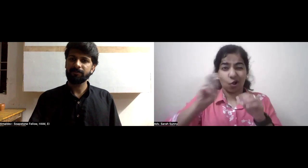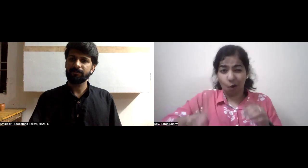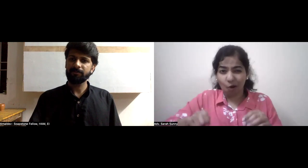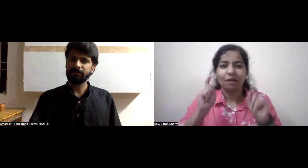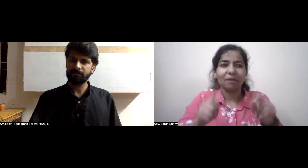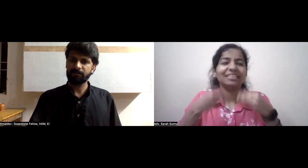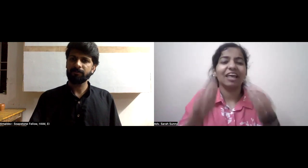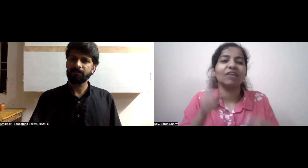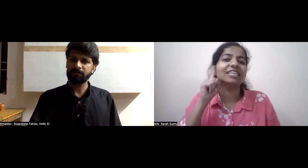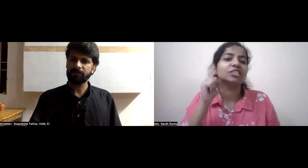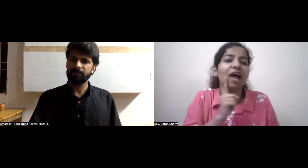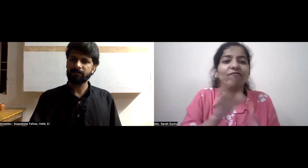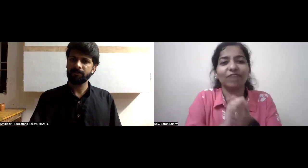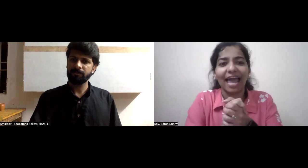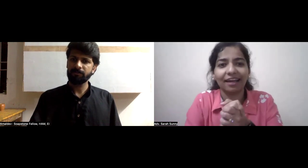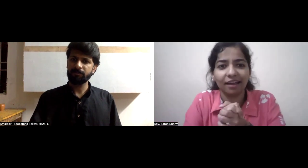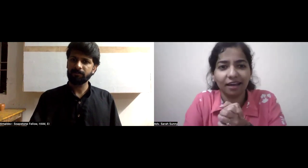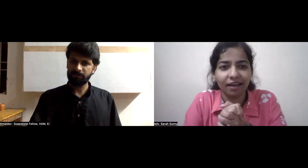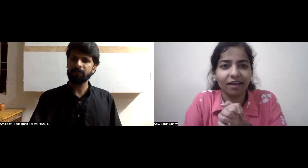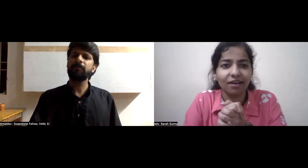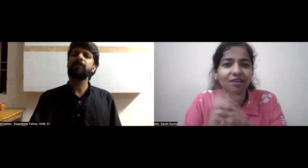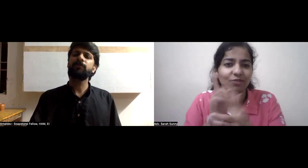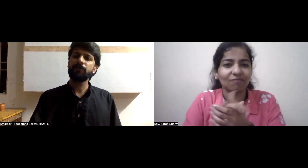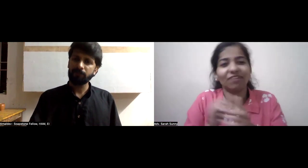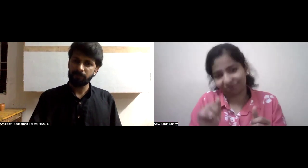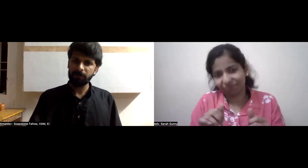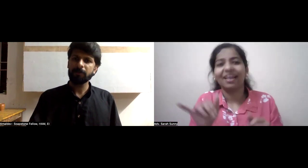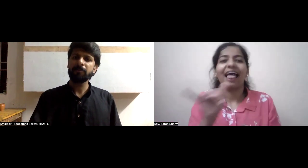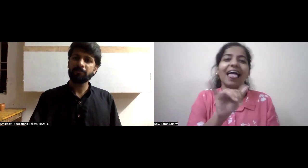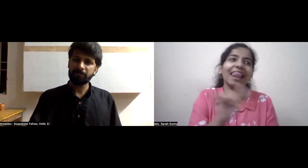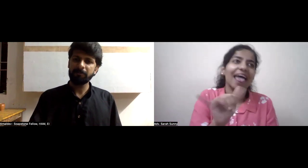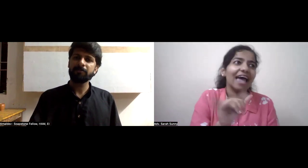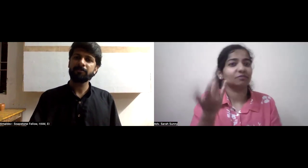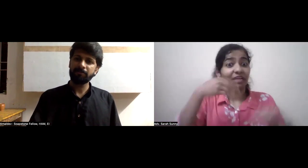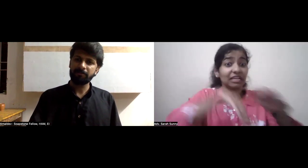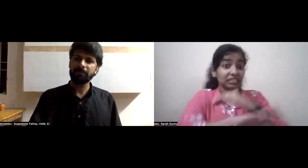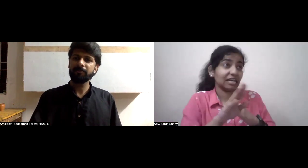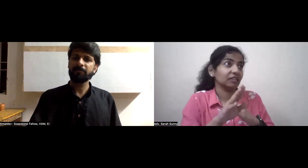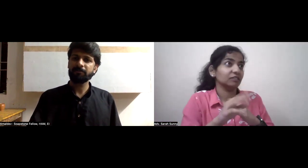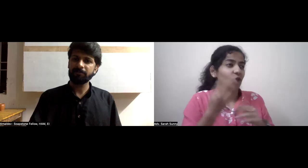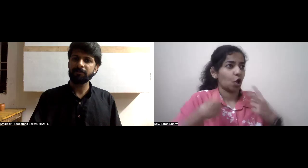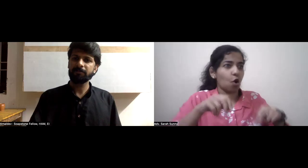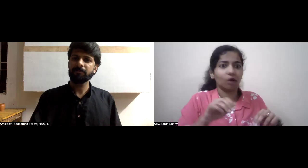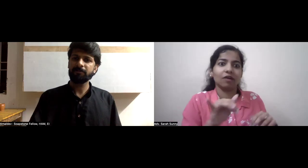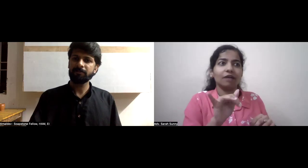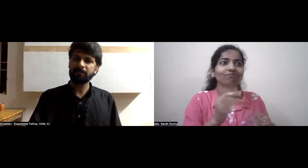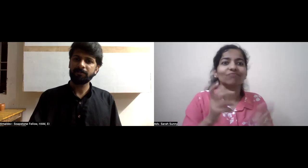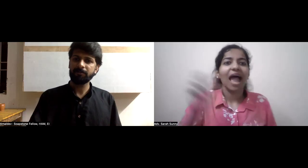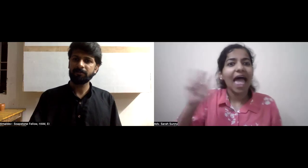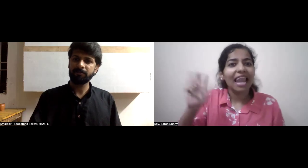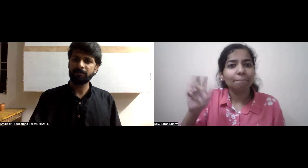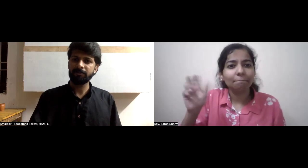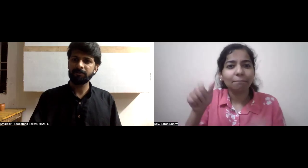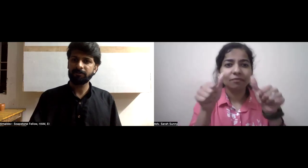automated text, speech to text, and things like that. And I have the friend who helps